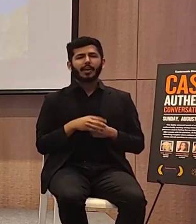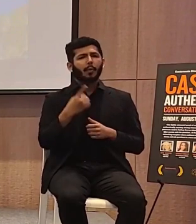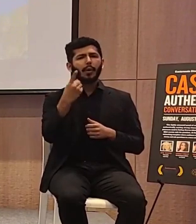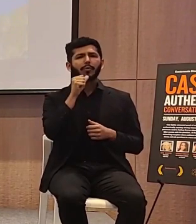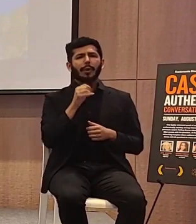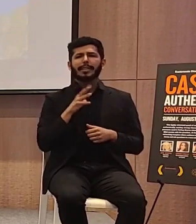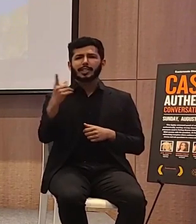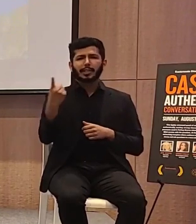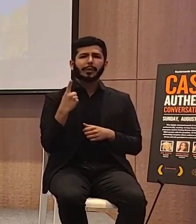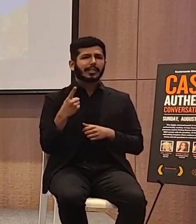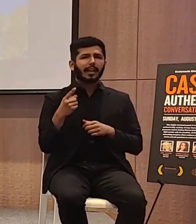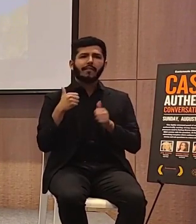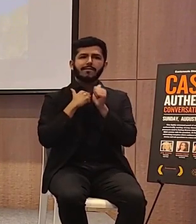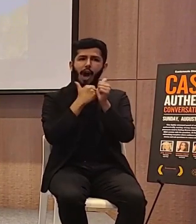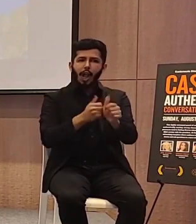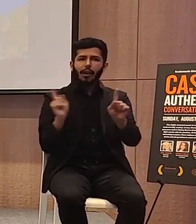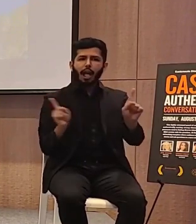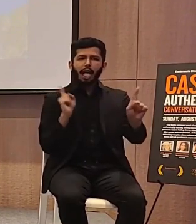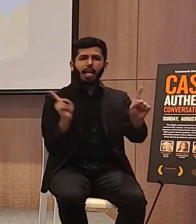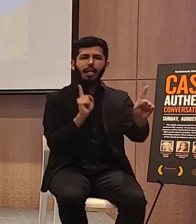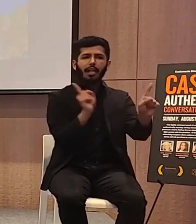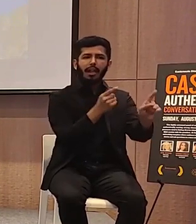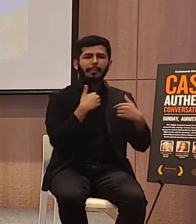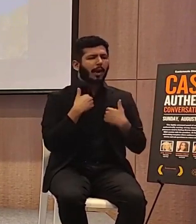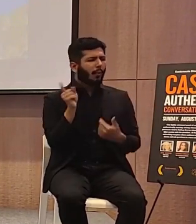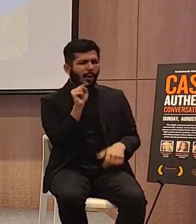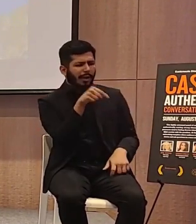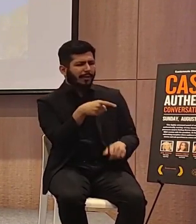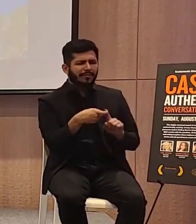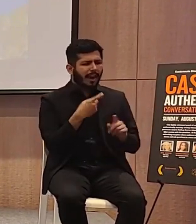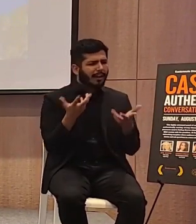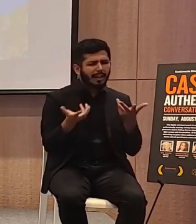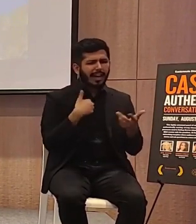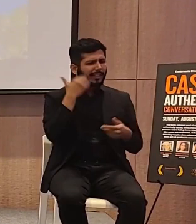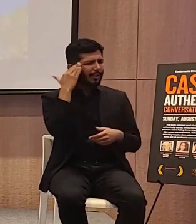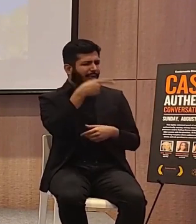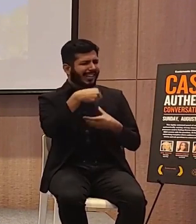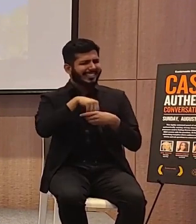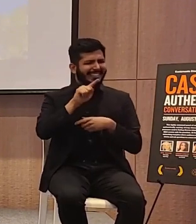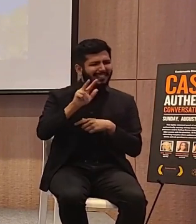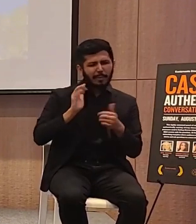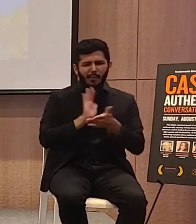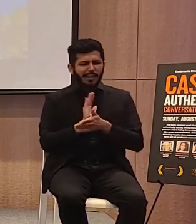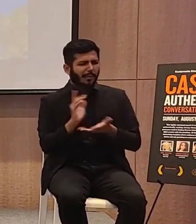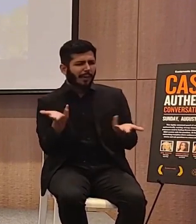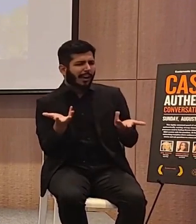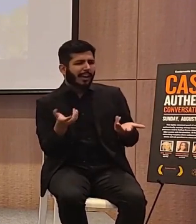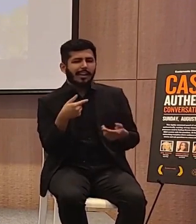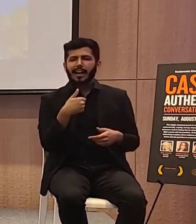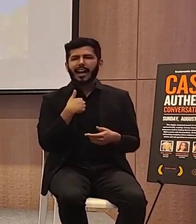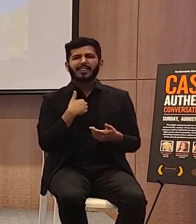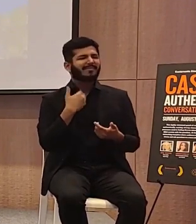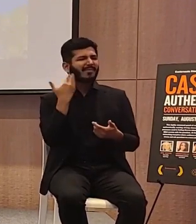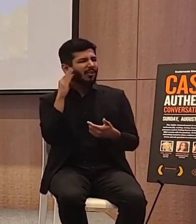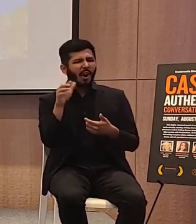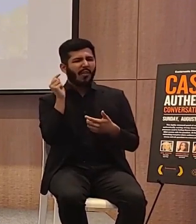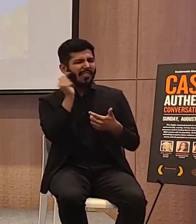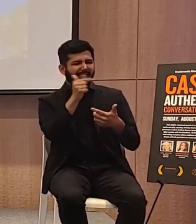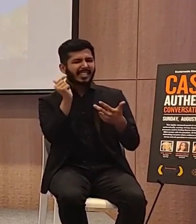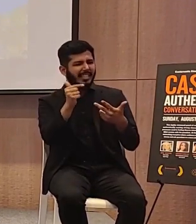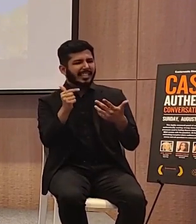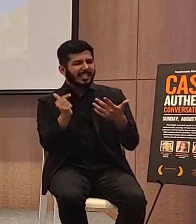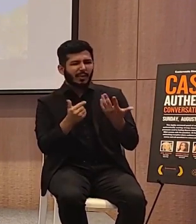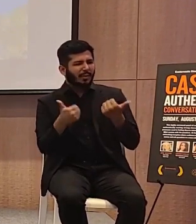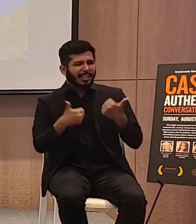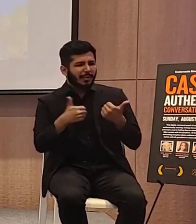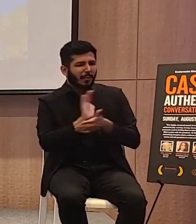she was following me down the street. She's like, what have you been in? You know, she's like, I know you from something. So I'm naming things. She's like, I don't know you from that. I don't know you from that. I definitely